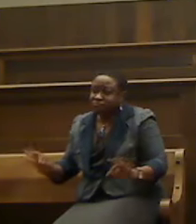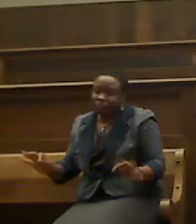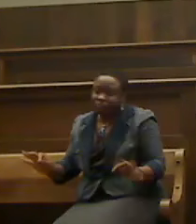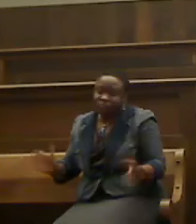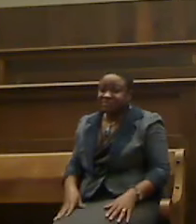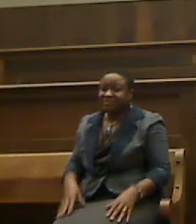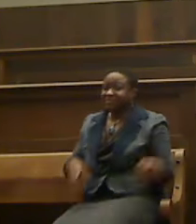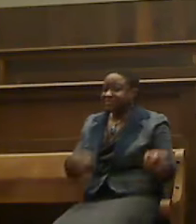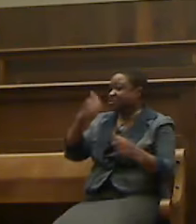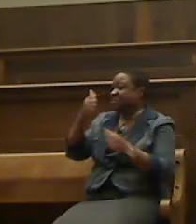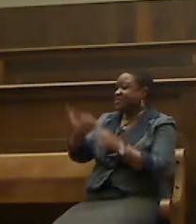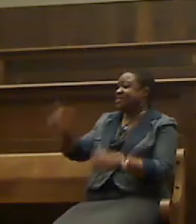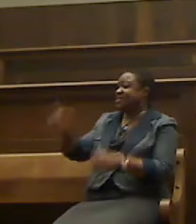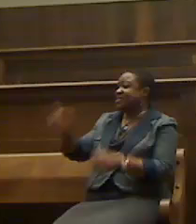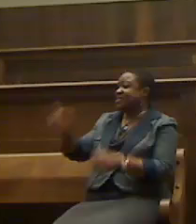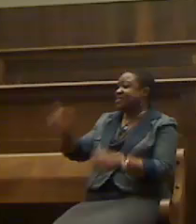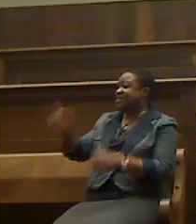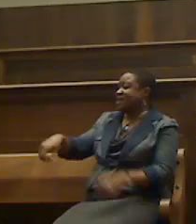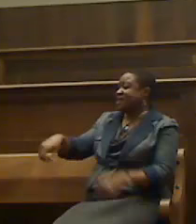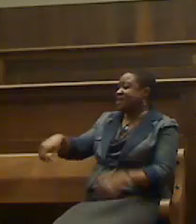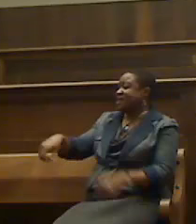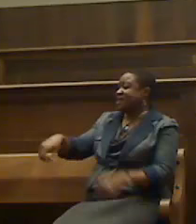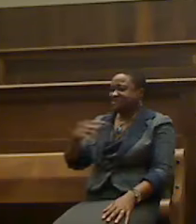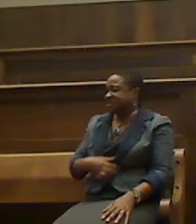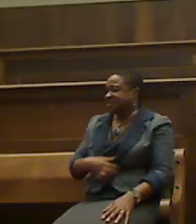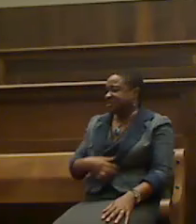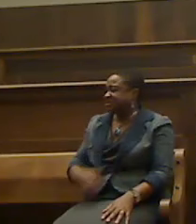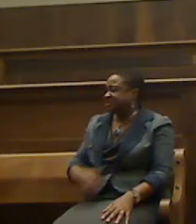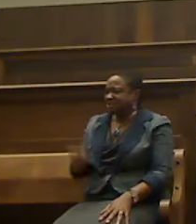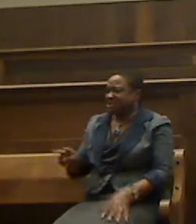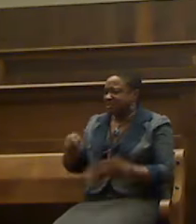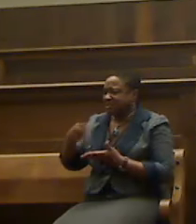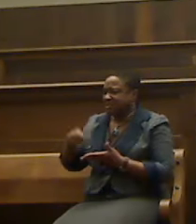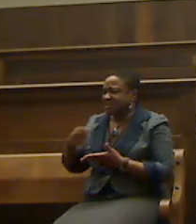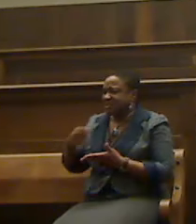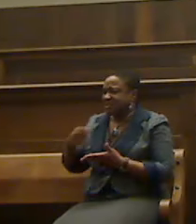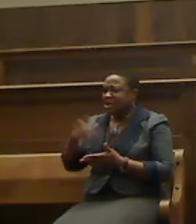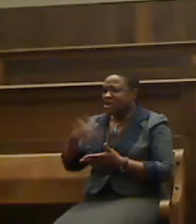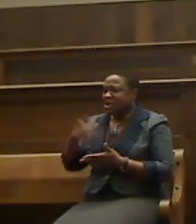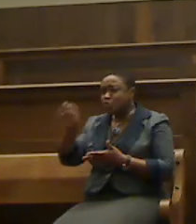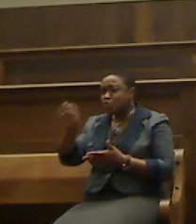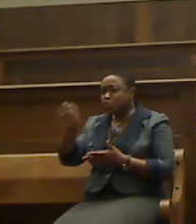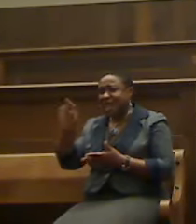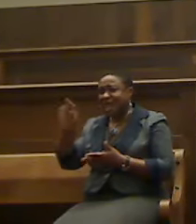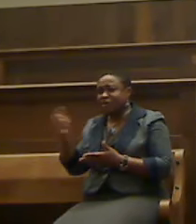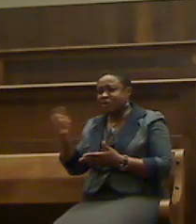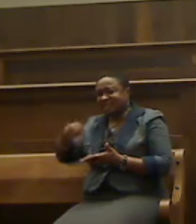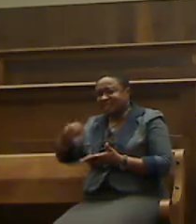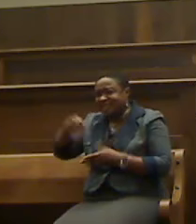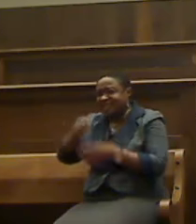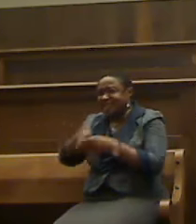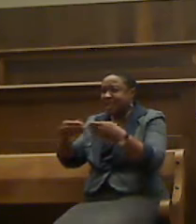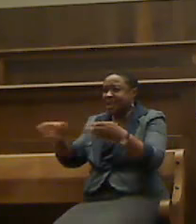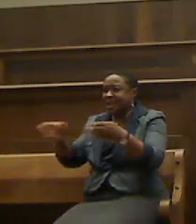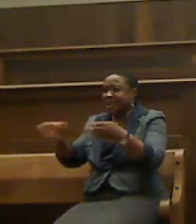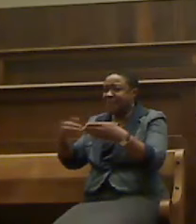I remember that. It was disgusting to watch a news anchor eat a genetically modified salmon in Panama and say,